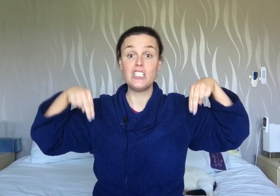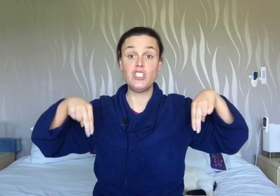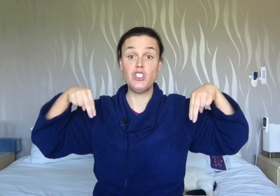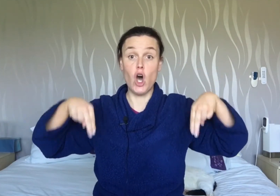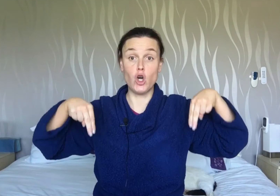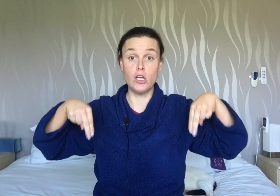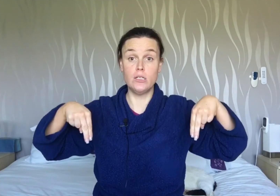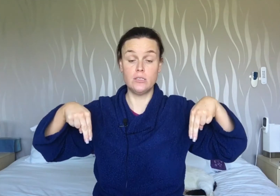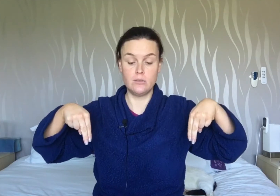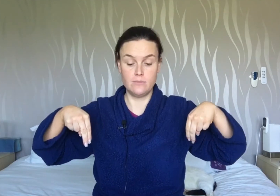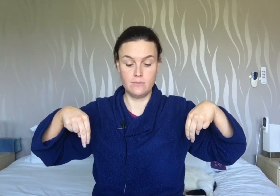dog.